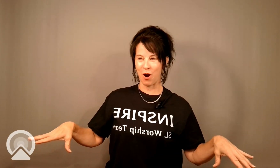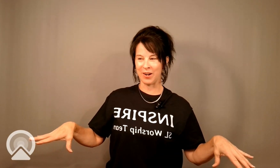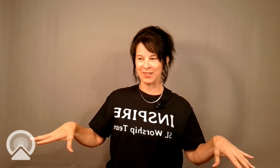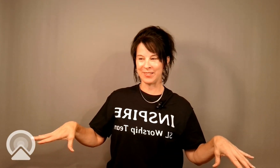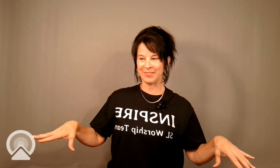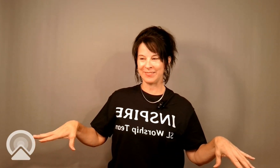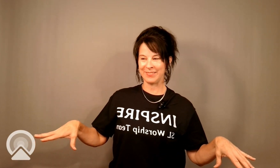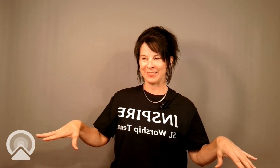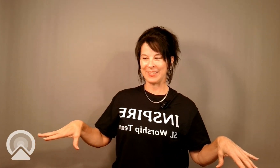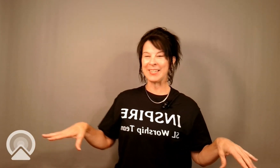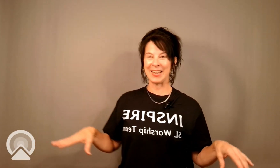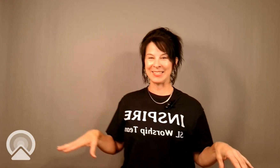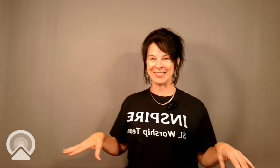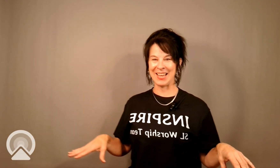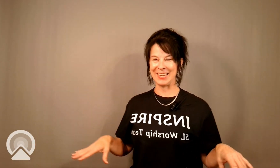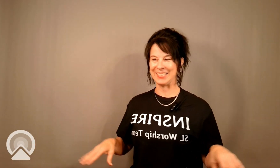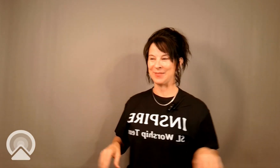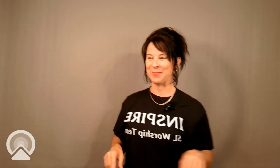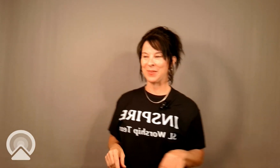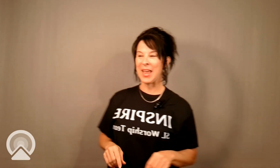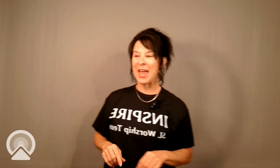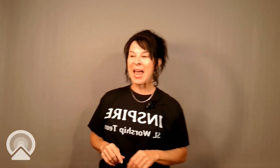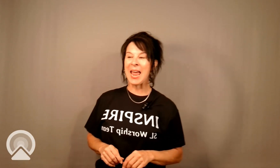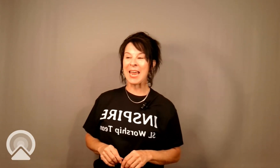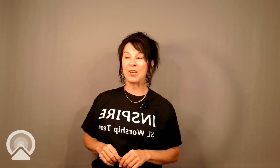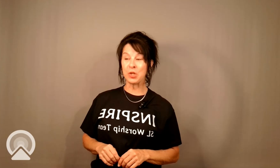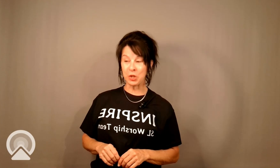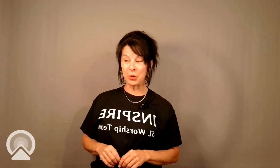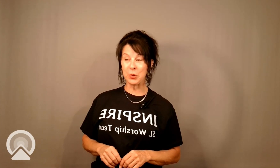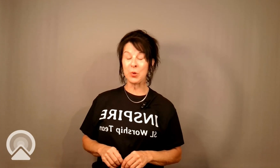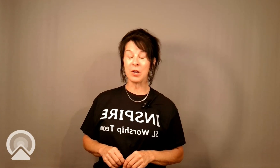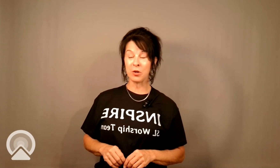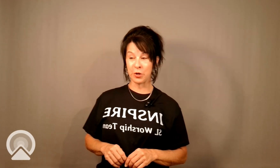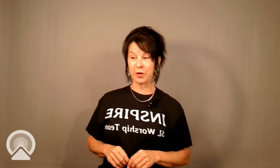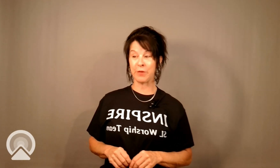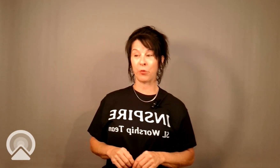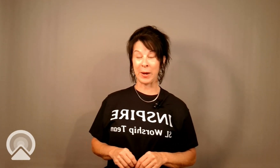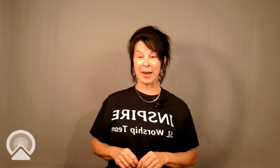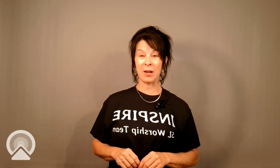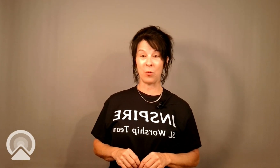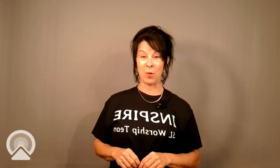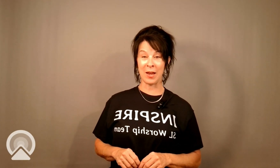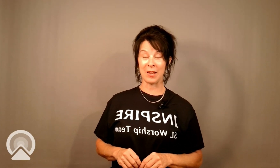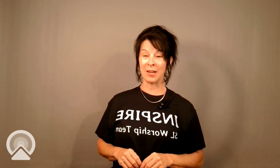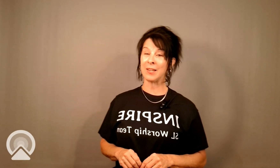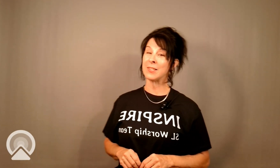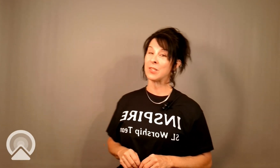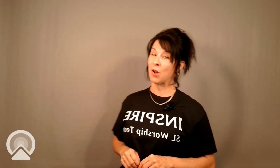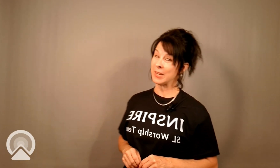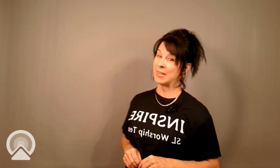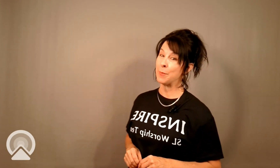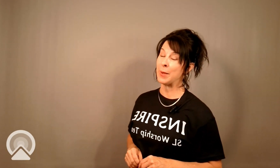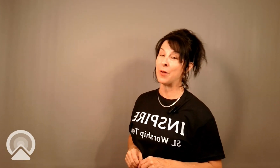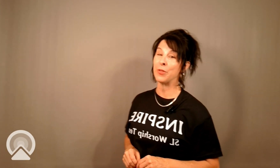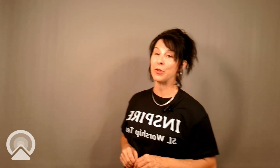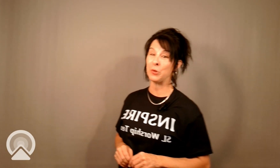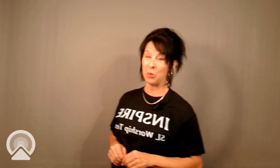apart. Next line. And you could have ran away. And it's talking about the